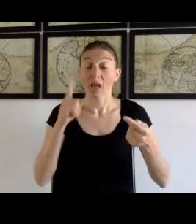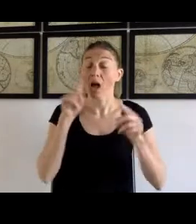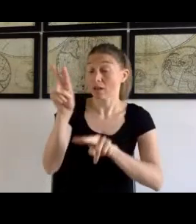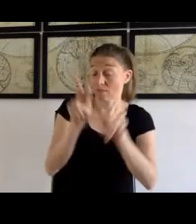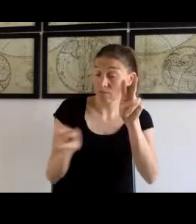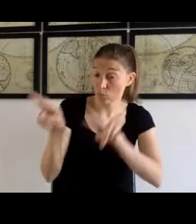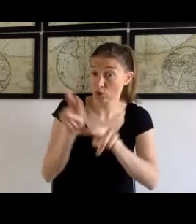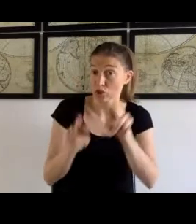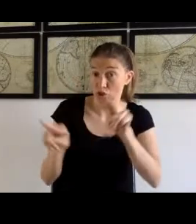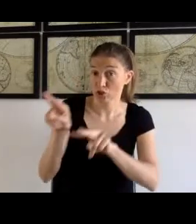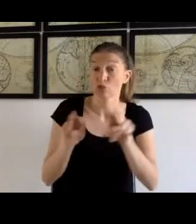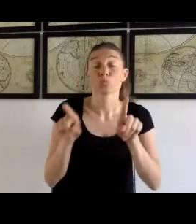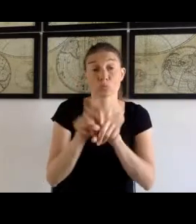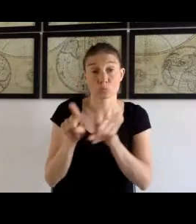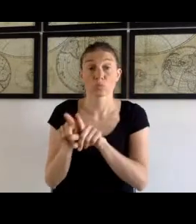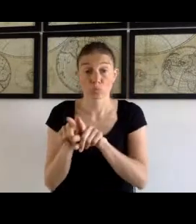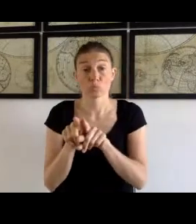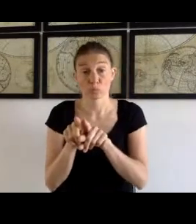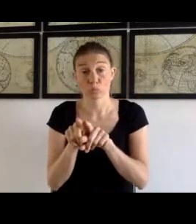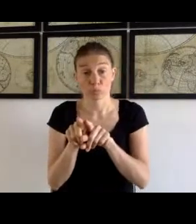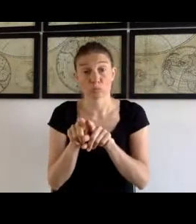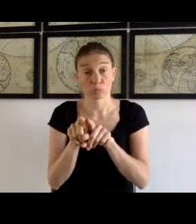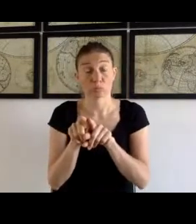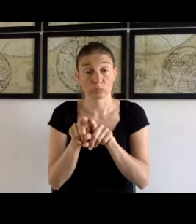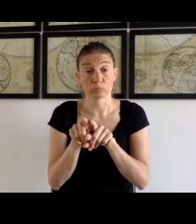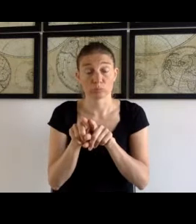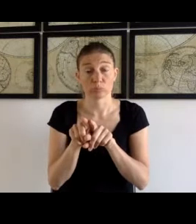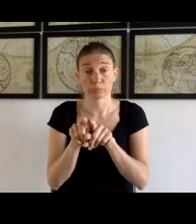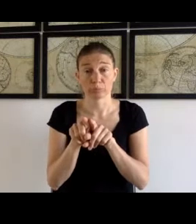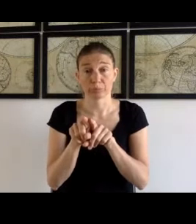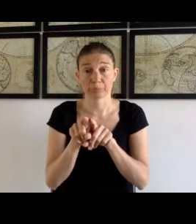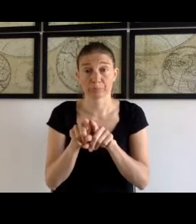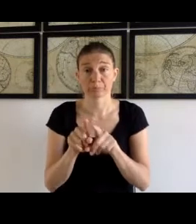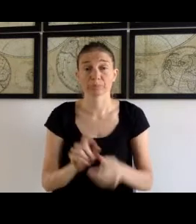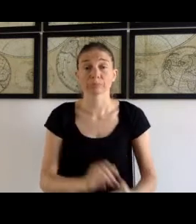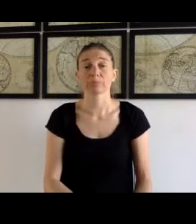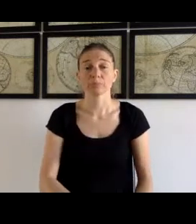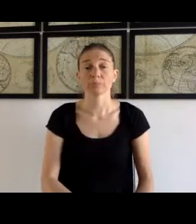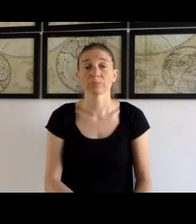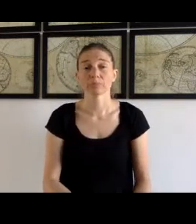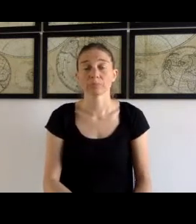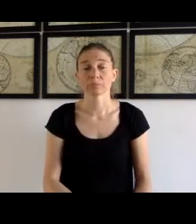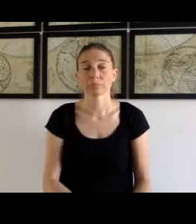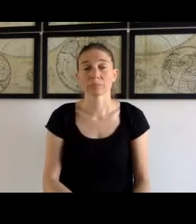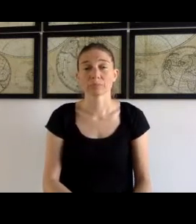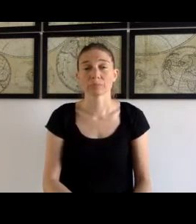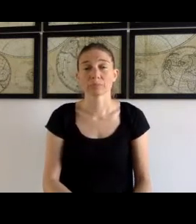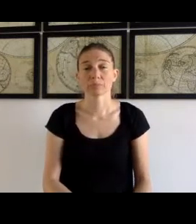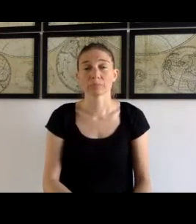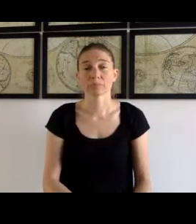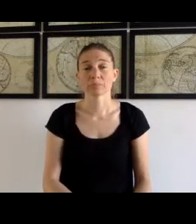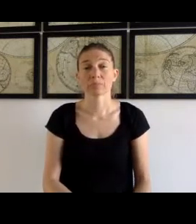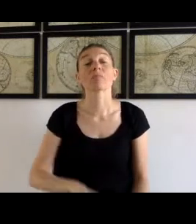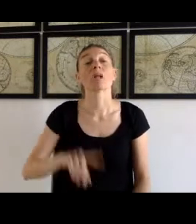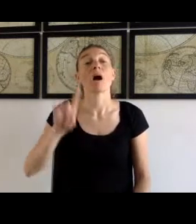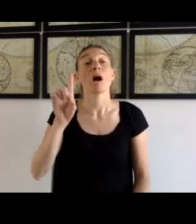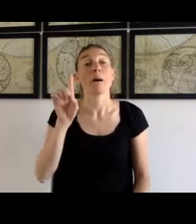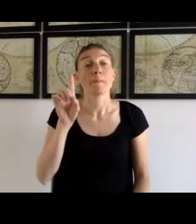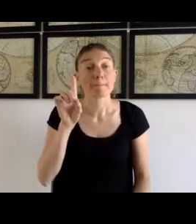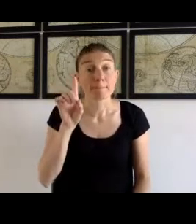also used in most of the countries. But it doesn't mean that there was a preparation, for